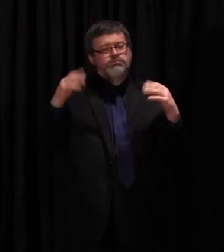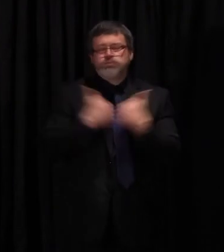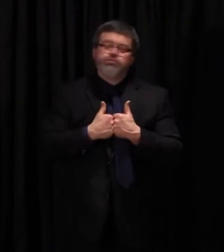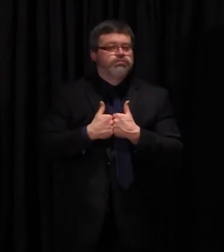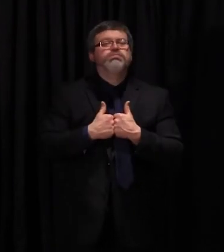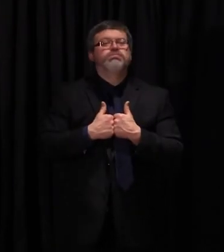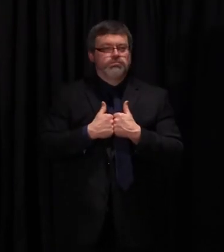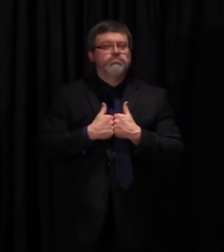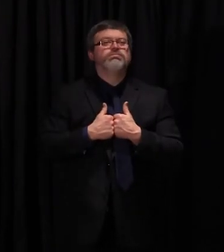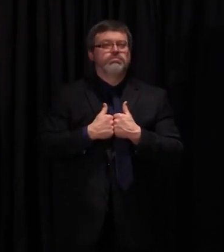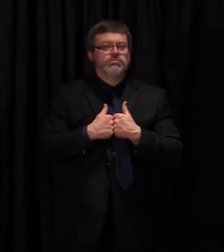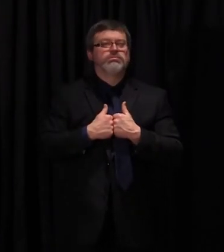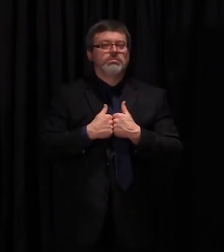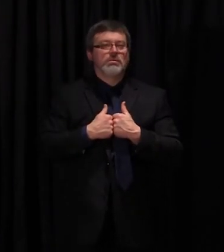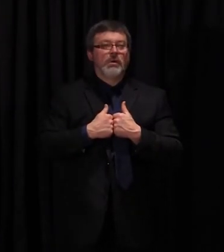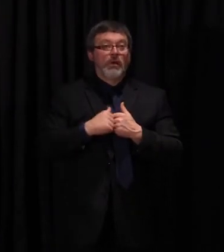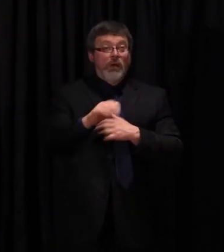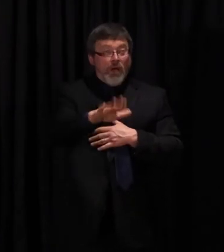to be back in school.